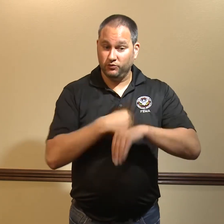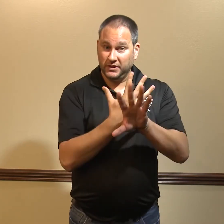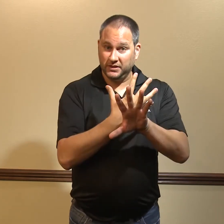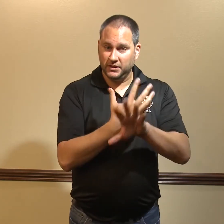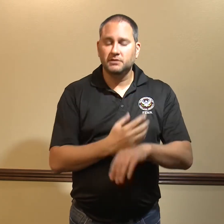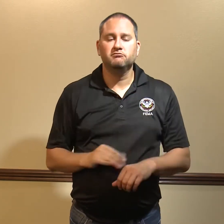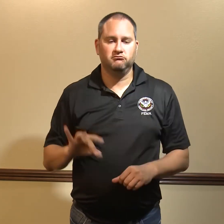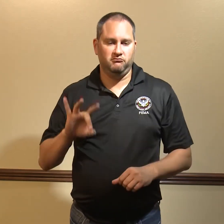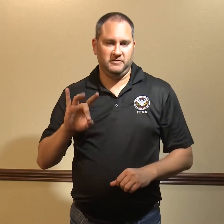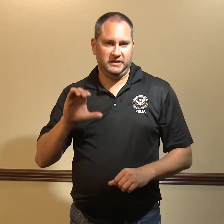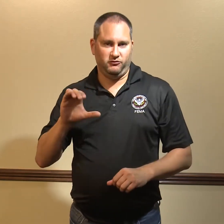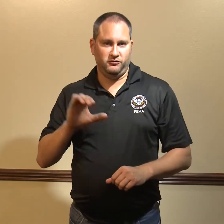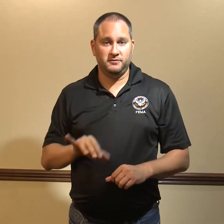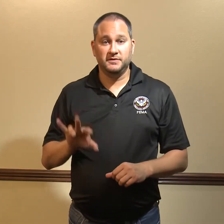Missouri Relay